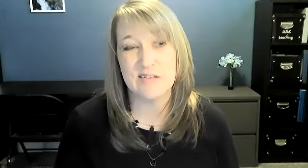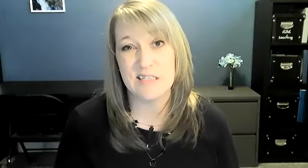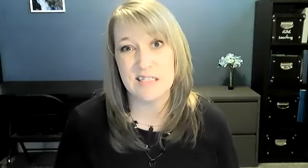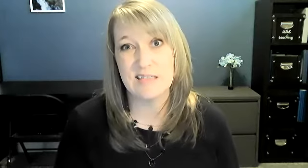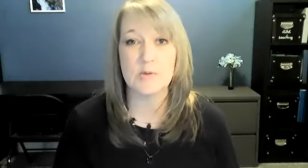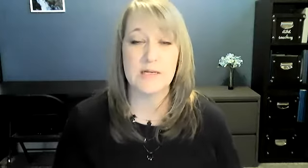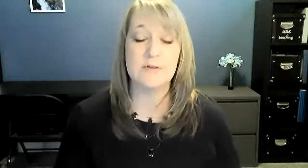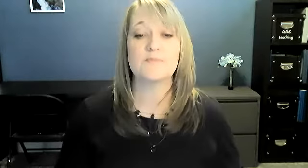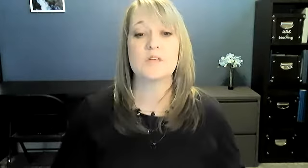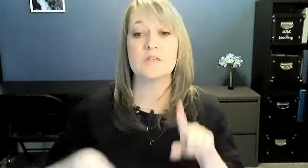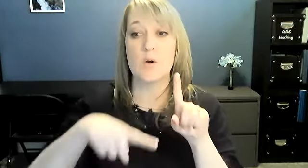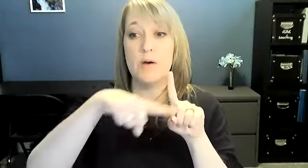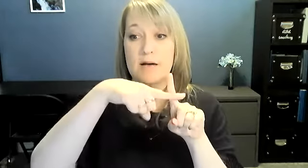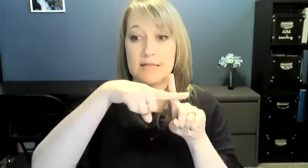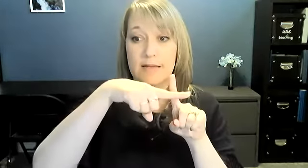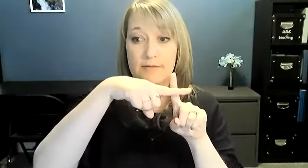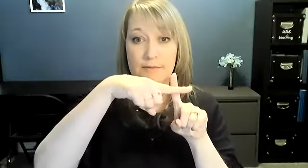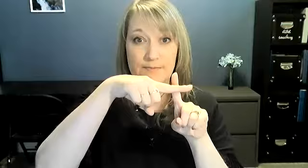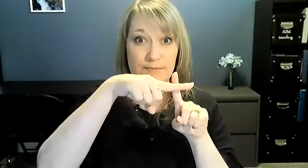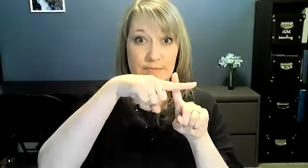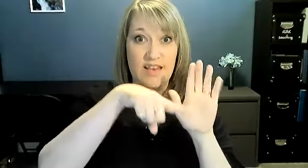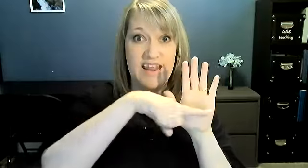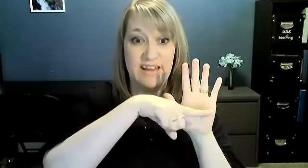the time, or whatever. So positive, negative.